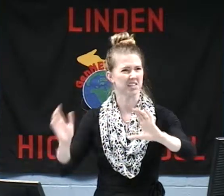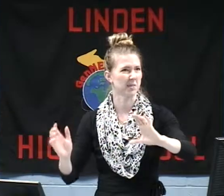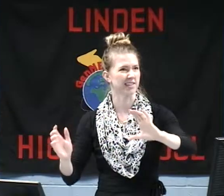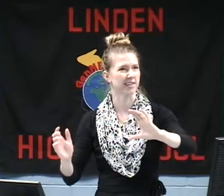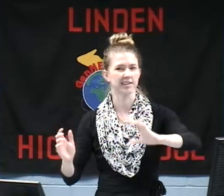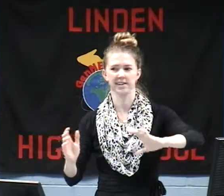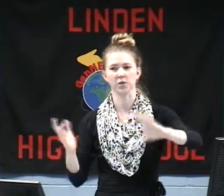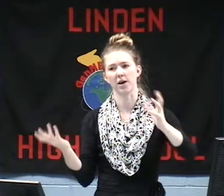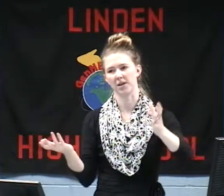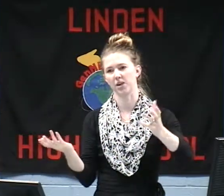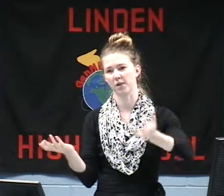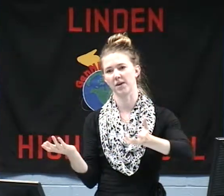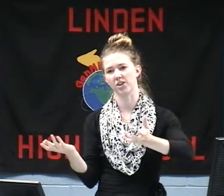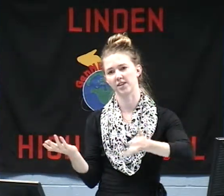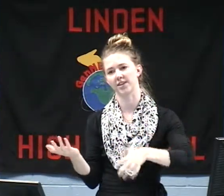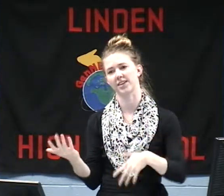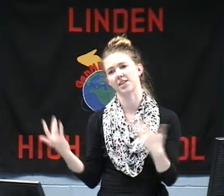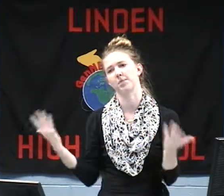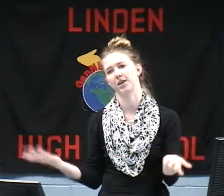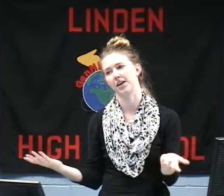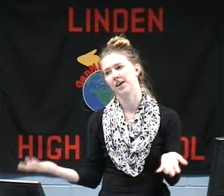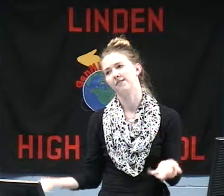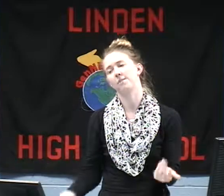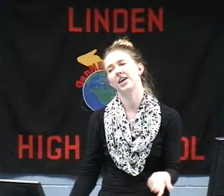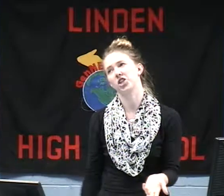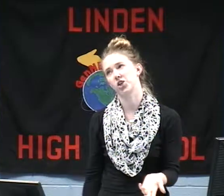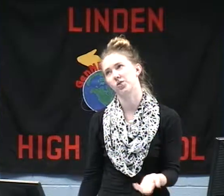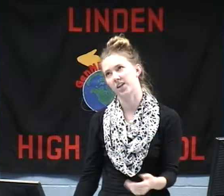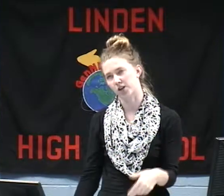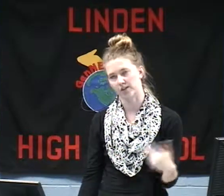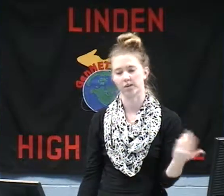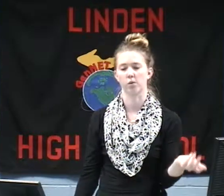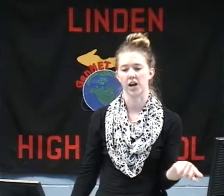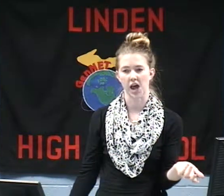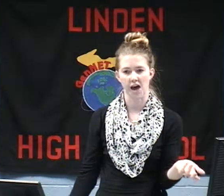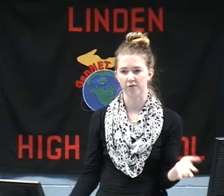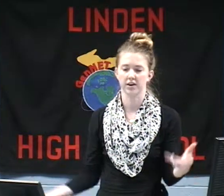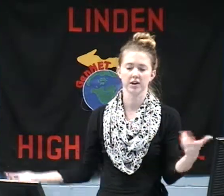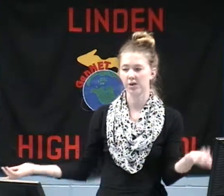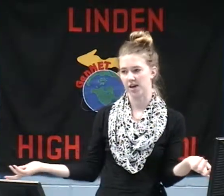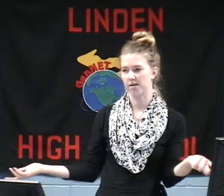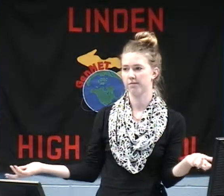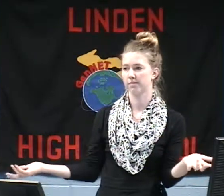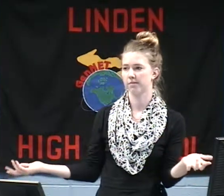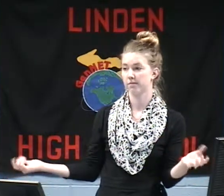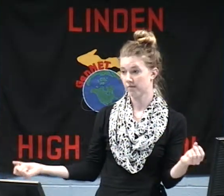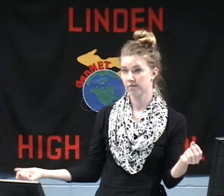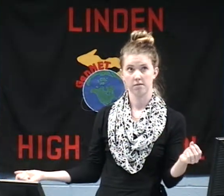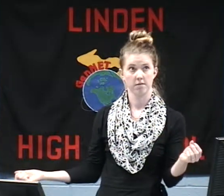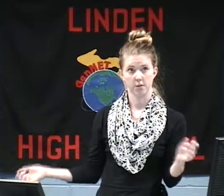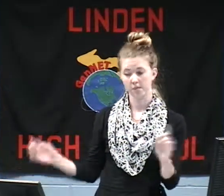that make sense? That's why I made it 3 pages, because it typically, if I make it 2, then it turns into 1.5, and I don't want that. Okay.